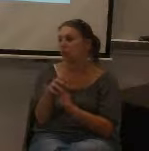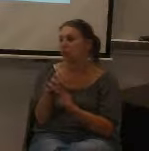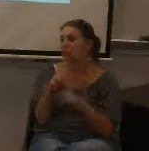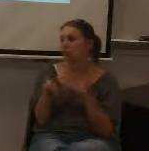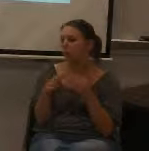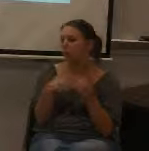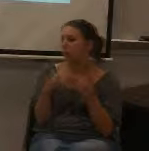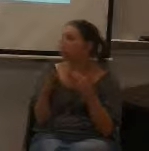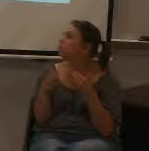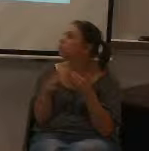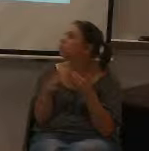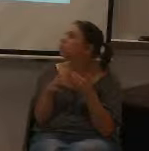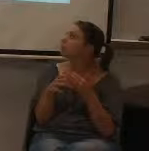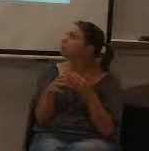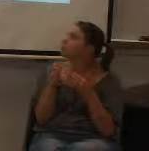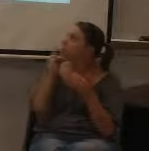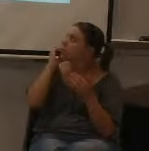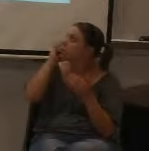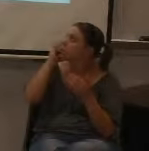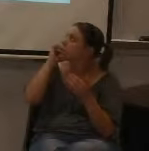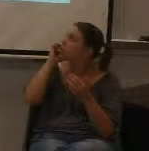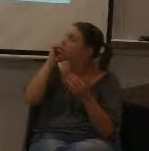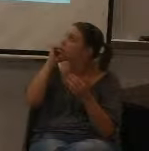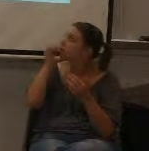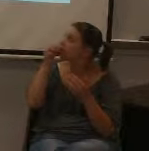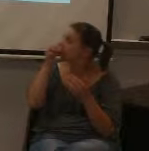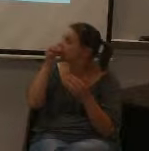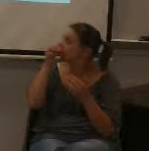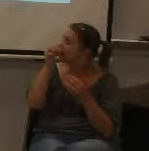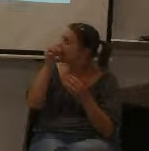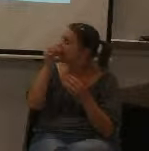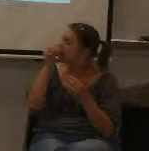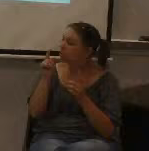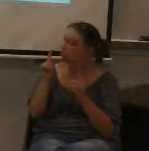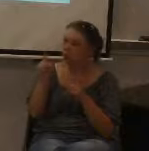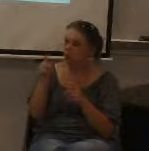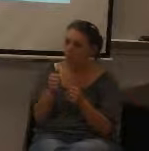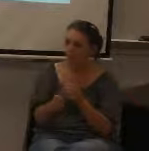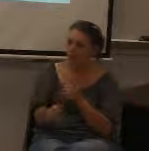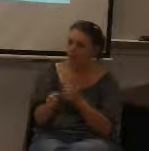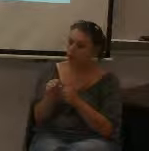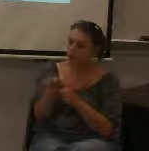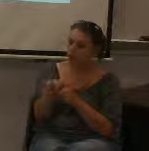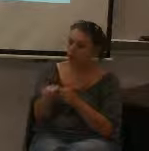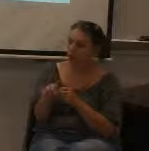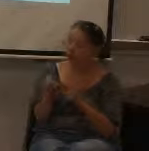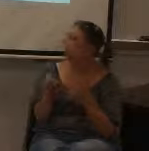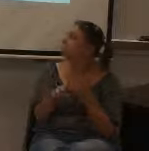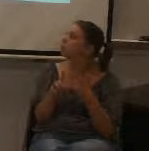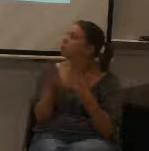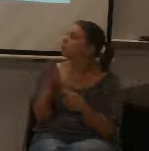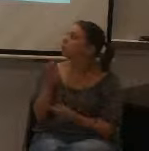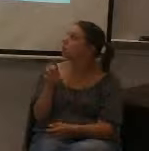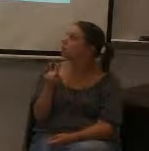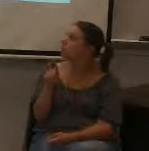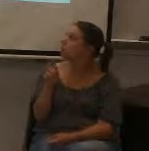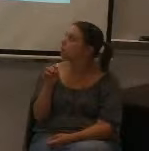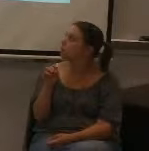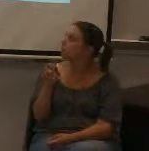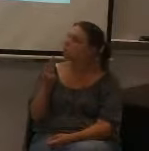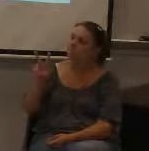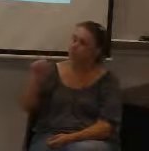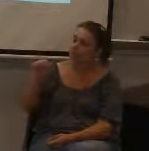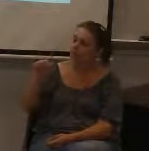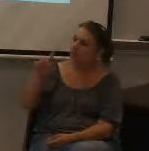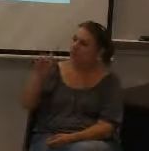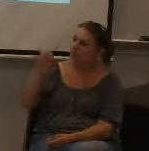But you get past this rich area of soil into the vadose or the unsaturated zone. And